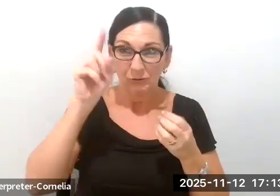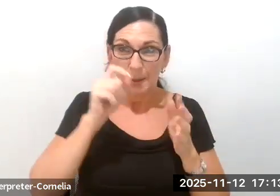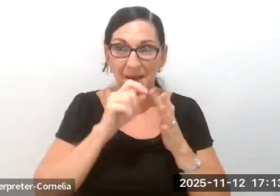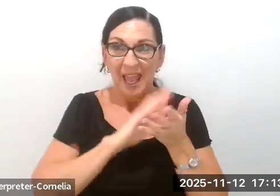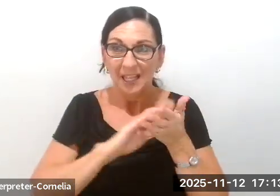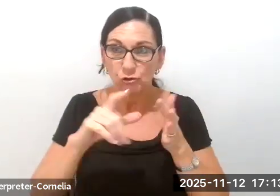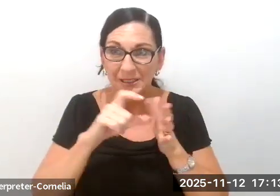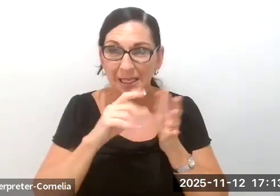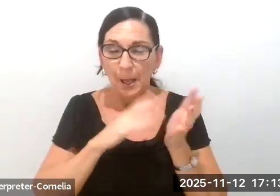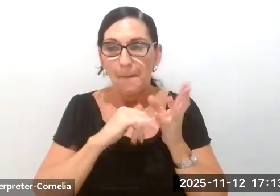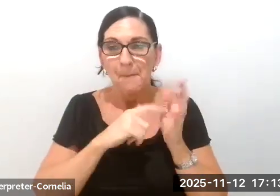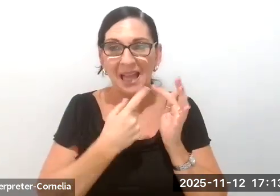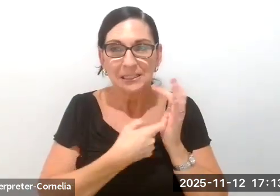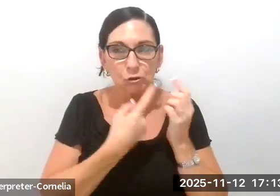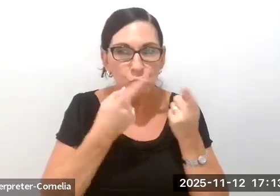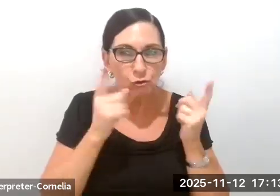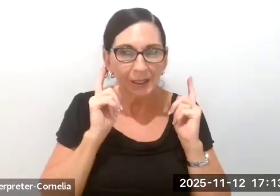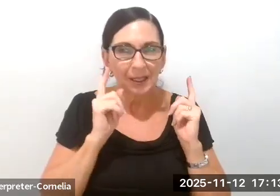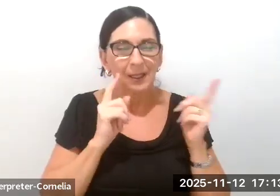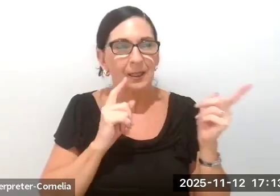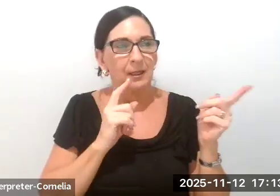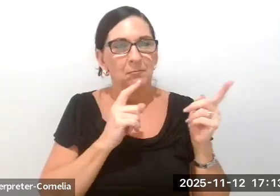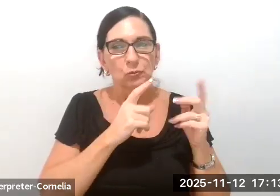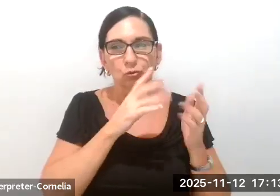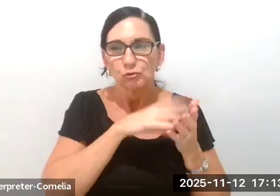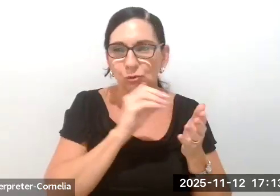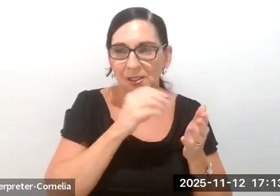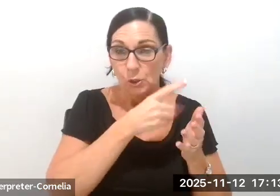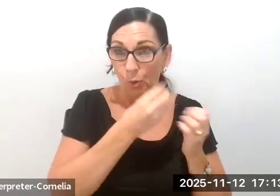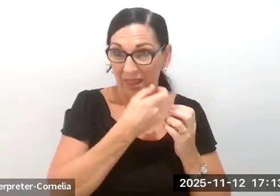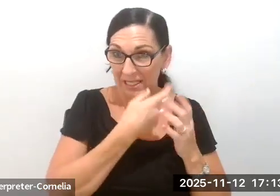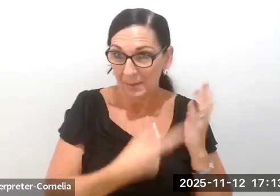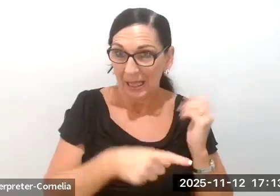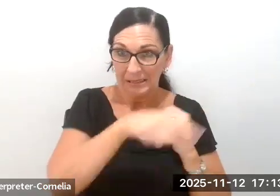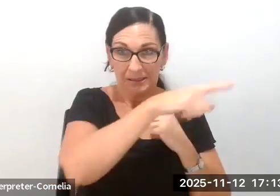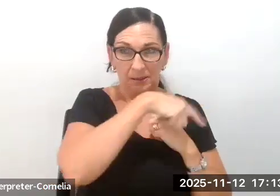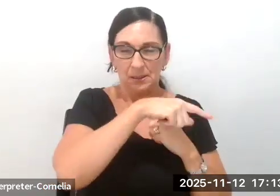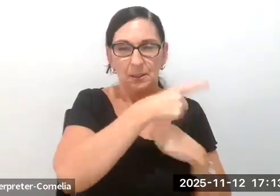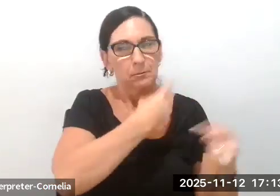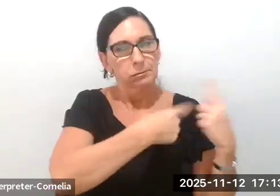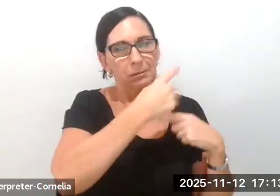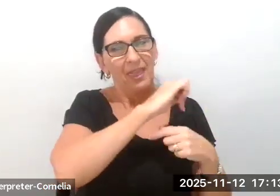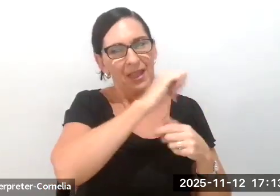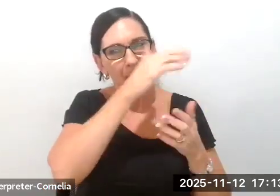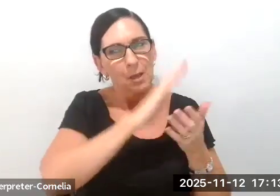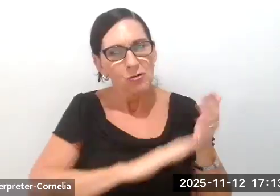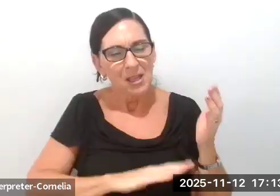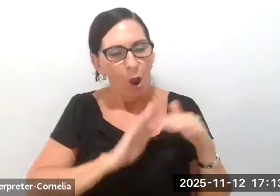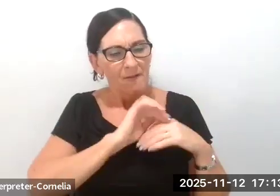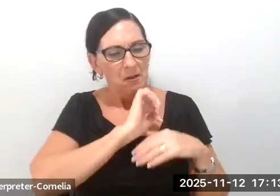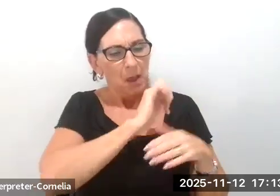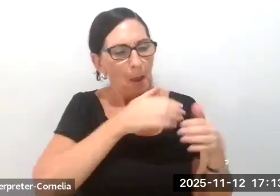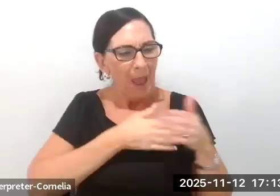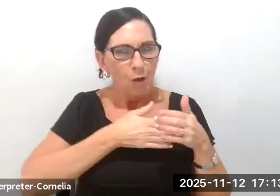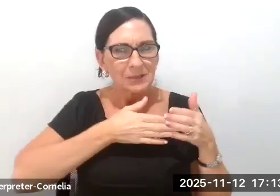master's Masters by Research students with disability who shared their experiences of some of the barriers,